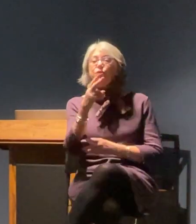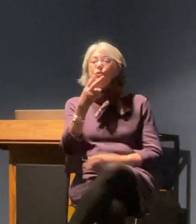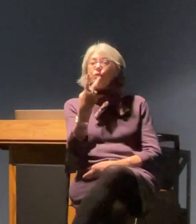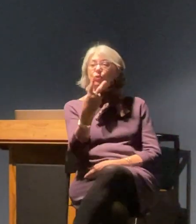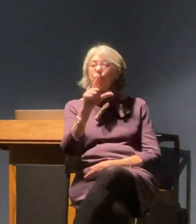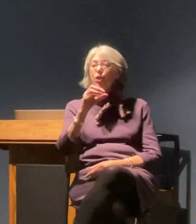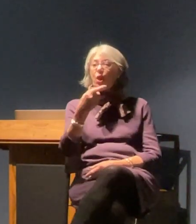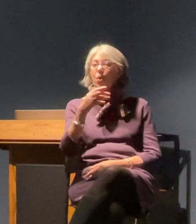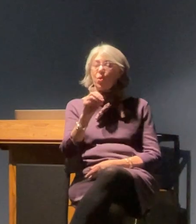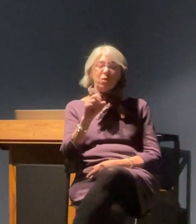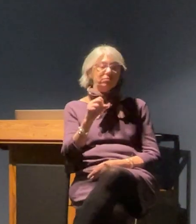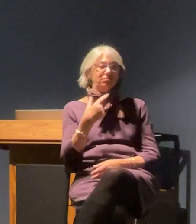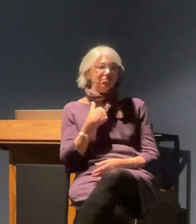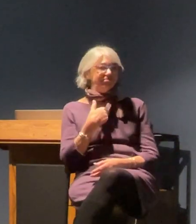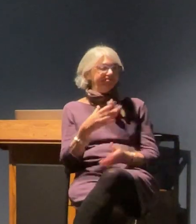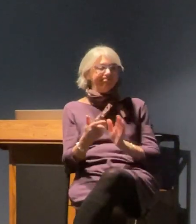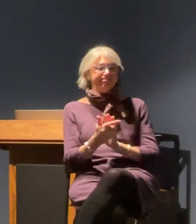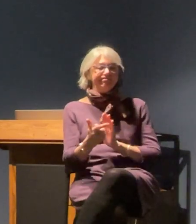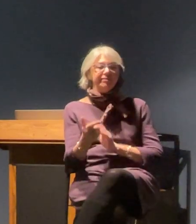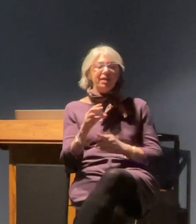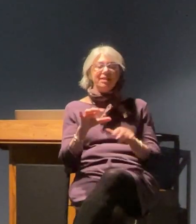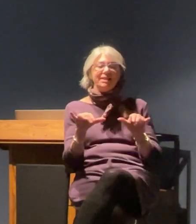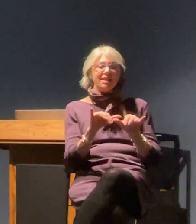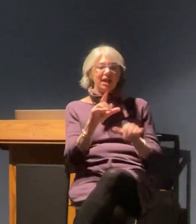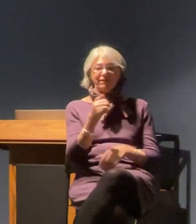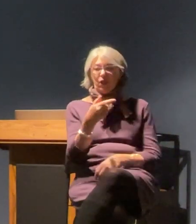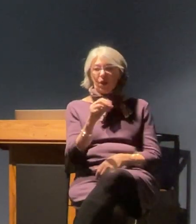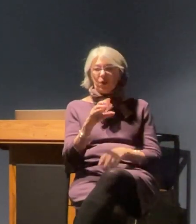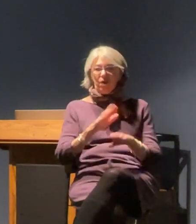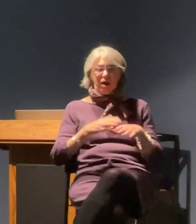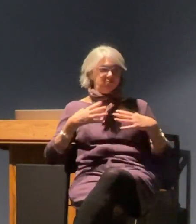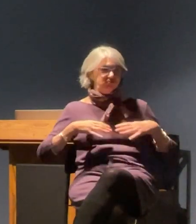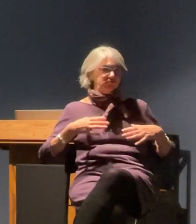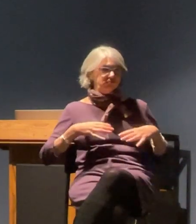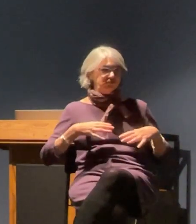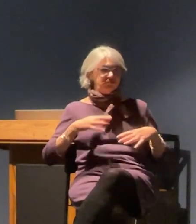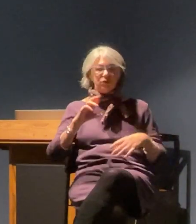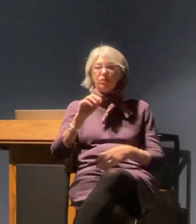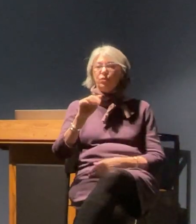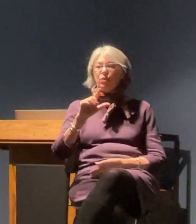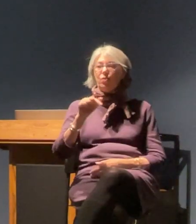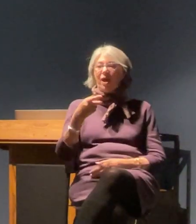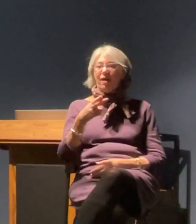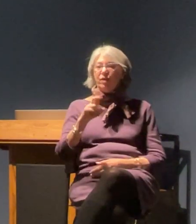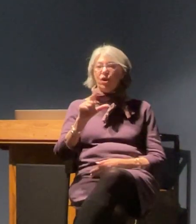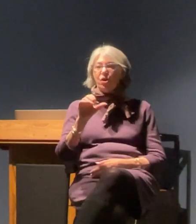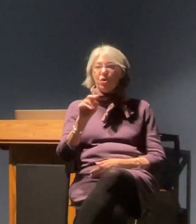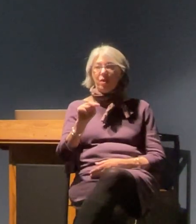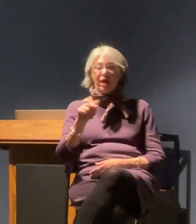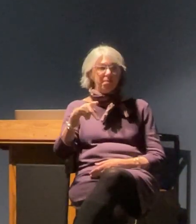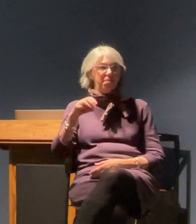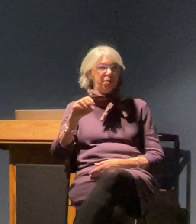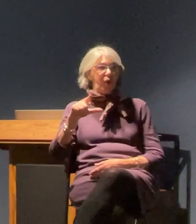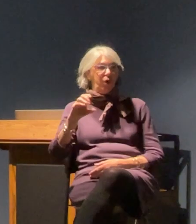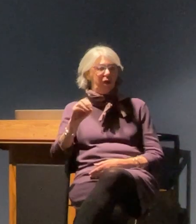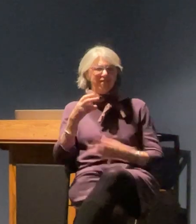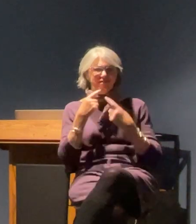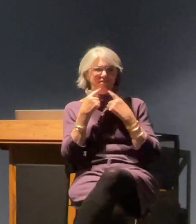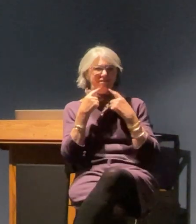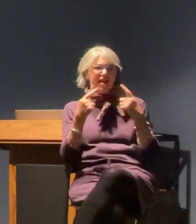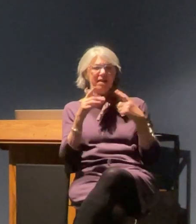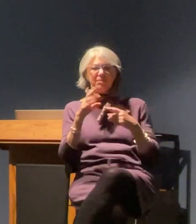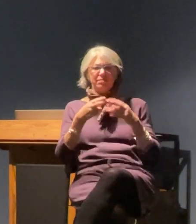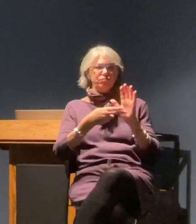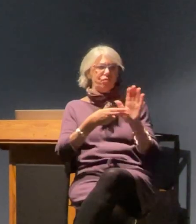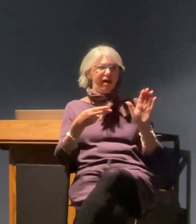restriction on the size of a logo that could be on a garment. Ralph Lauren Polo, for example, was one of the famous brands in prison because